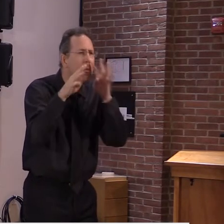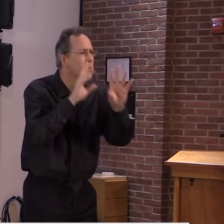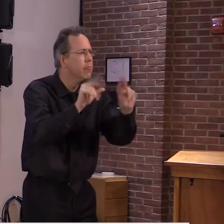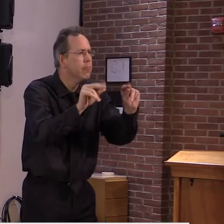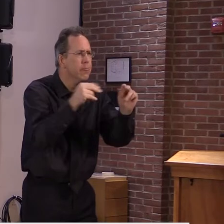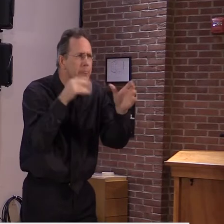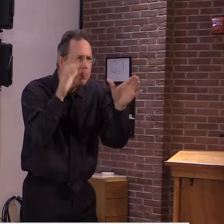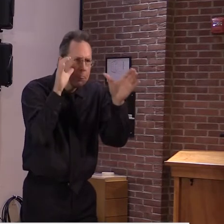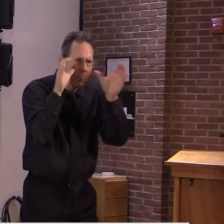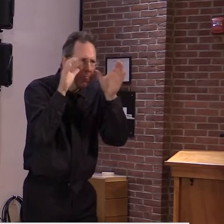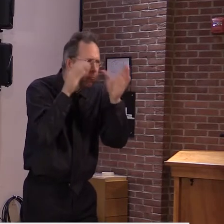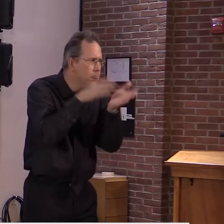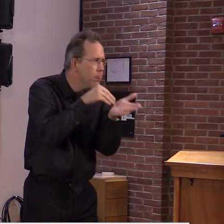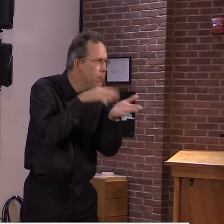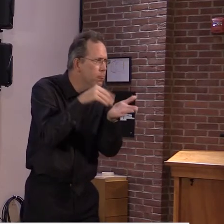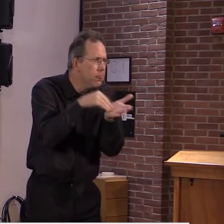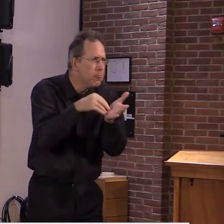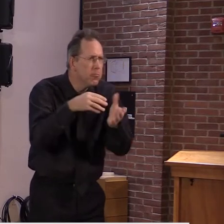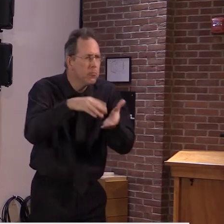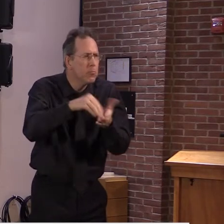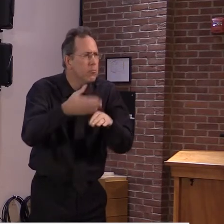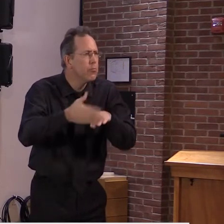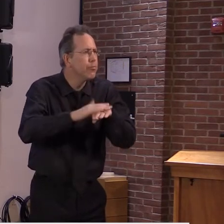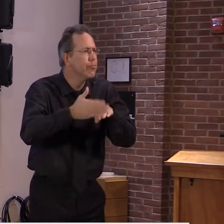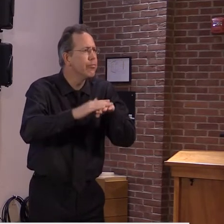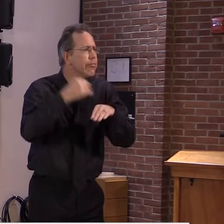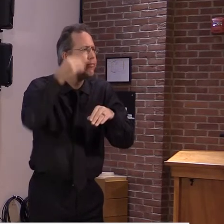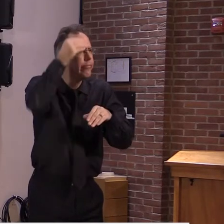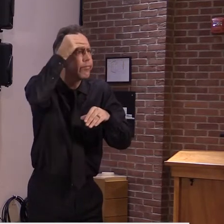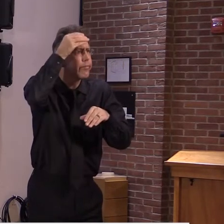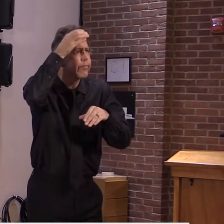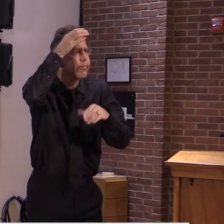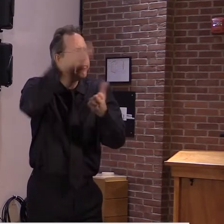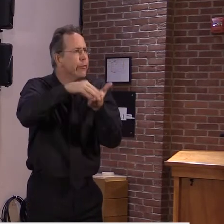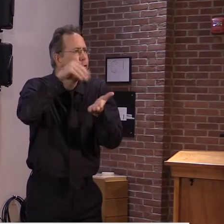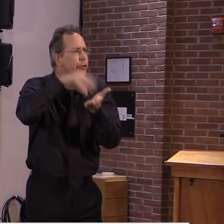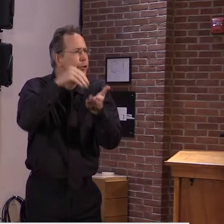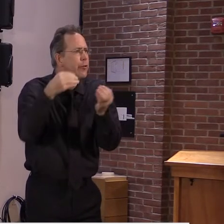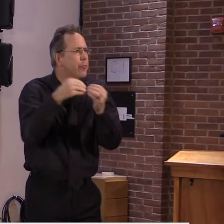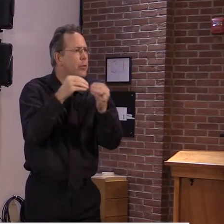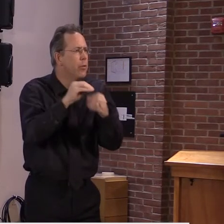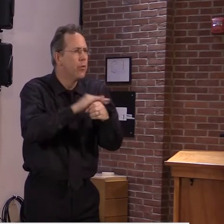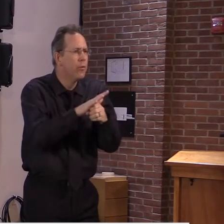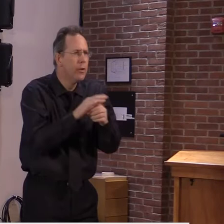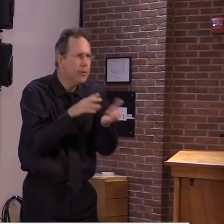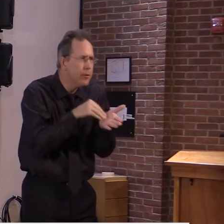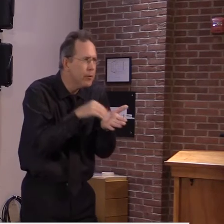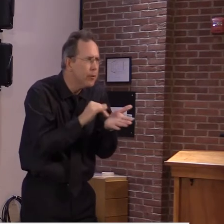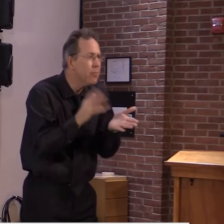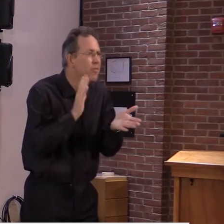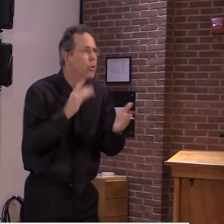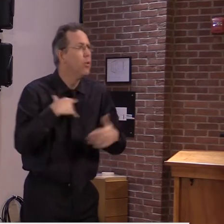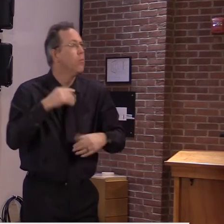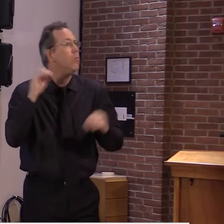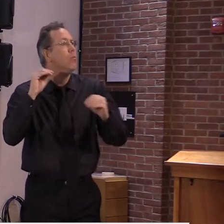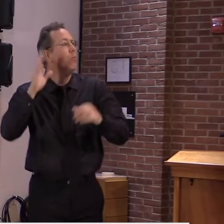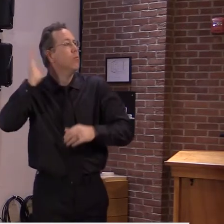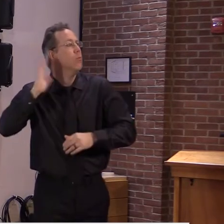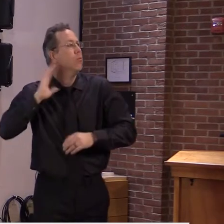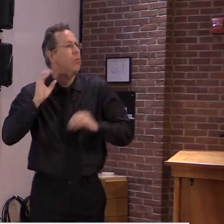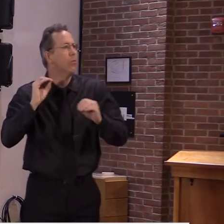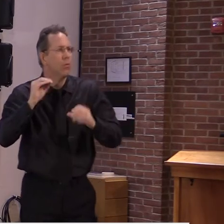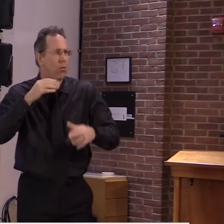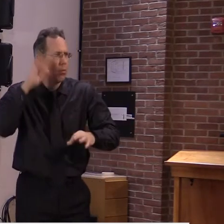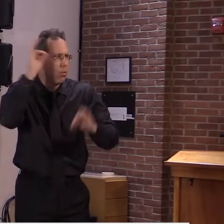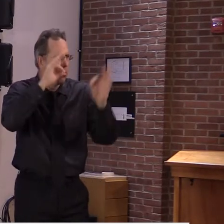know everything either. And when this pandemic started, we were all writing the playbook. Even